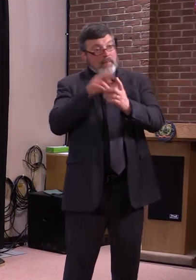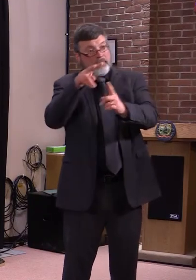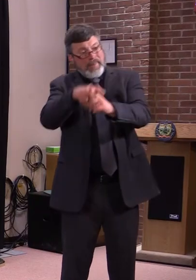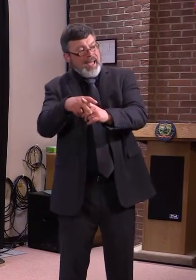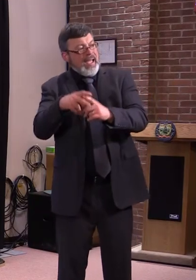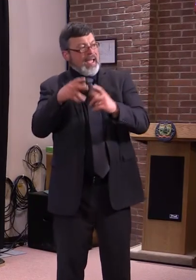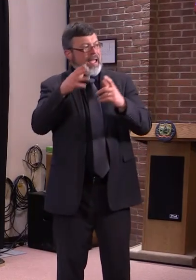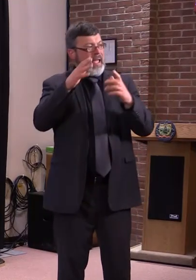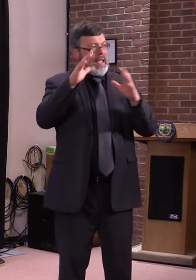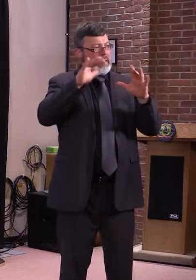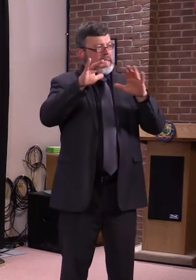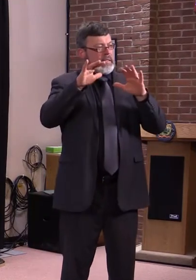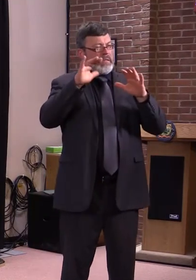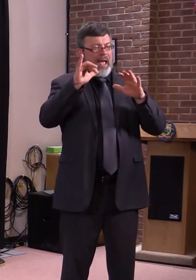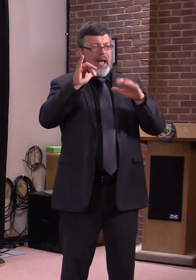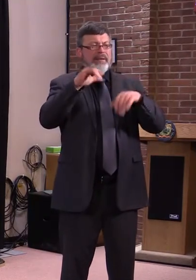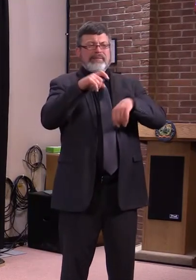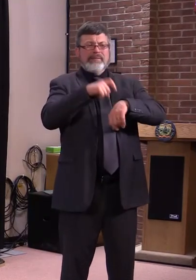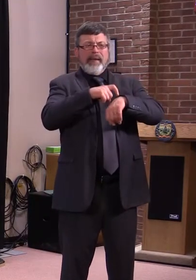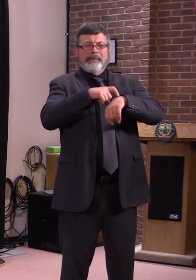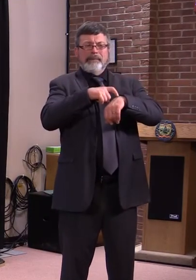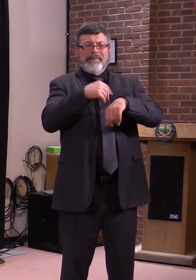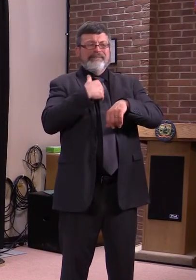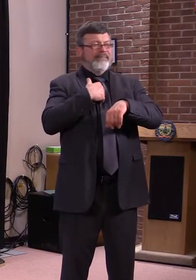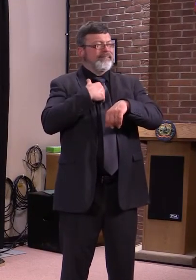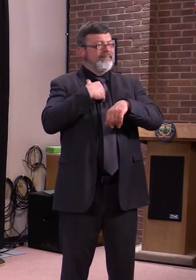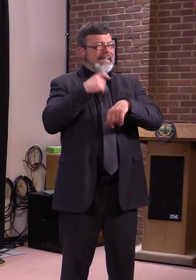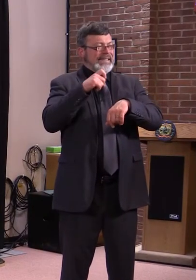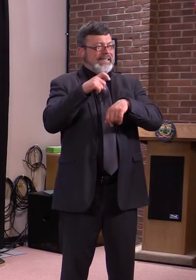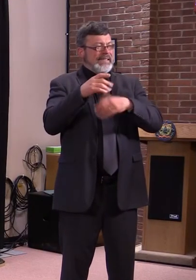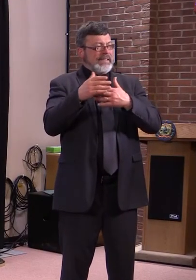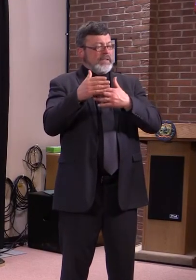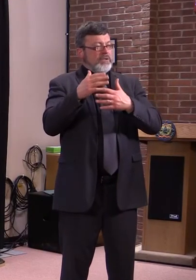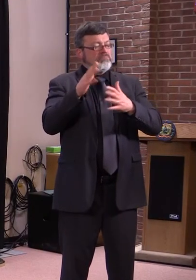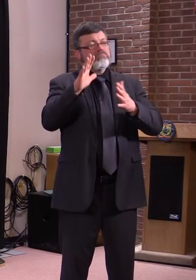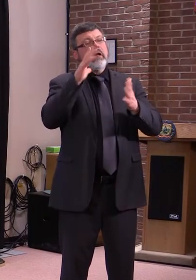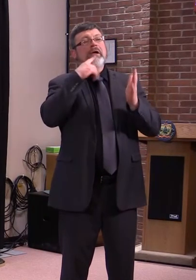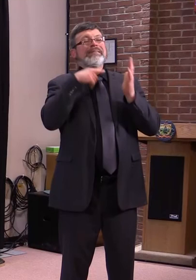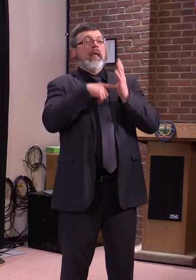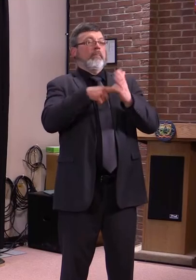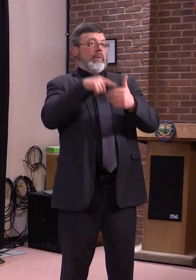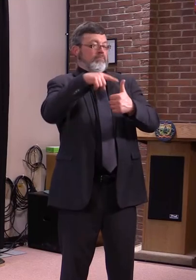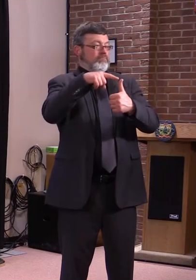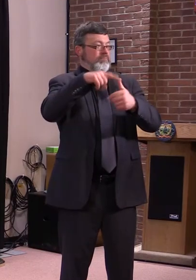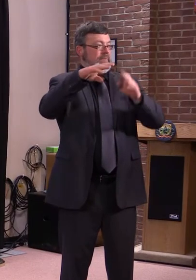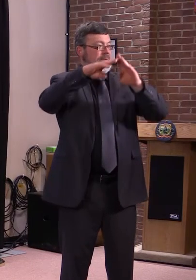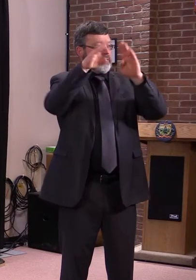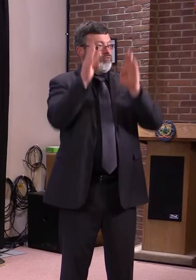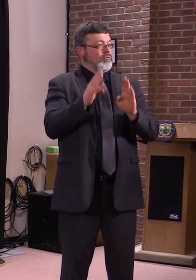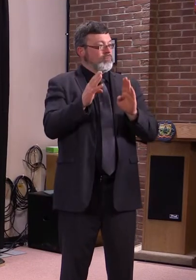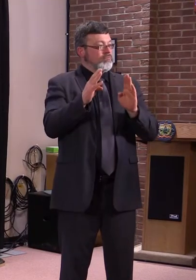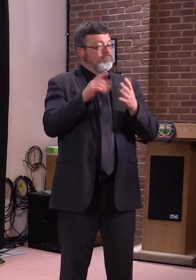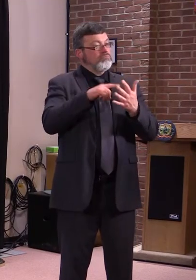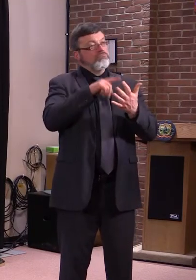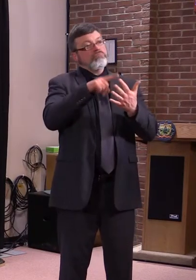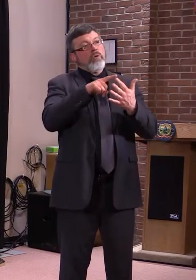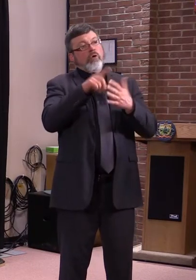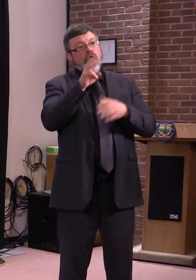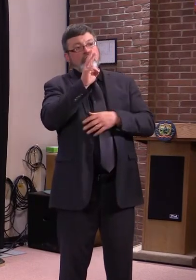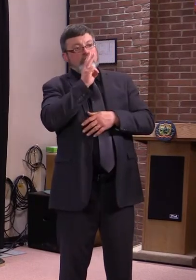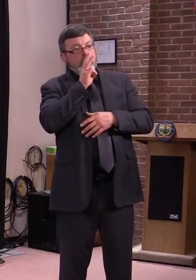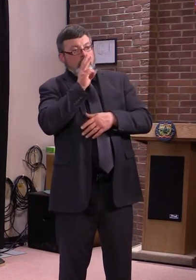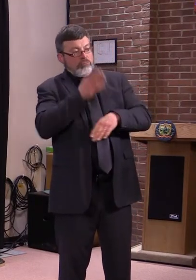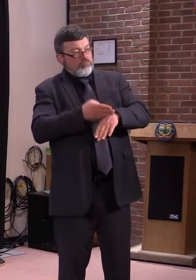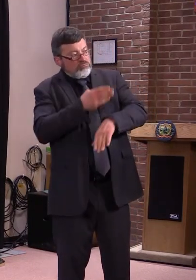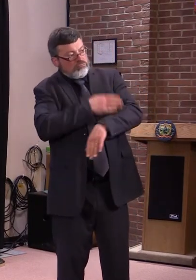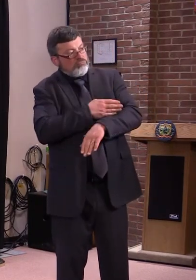if we take, say, housing, water, sewer, stormwater infrastructure,